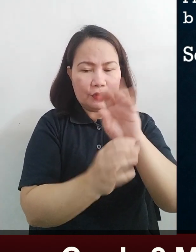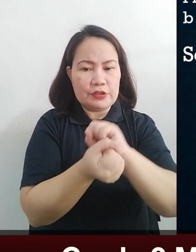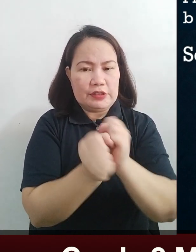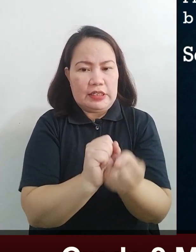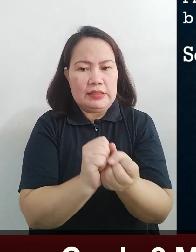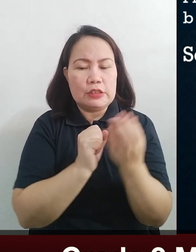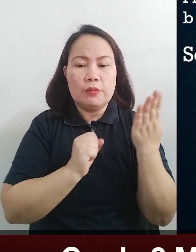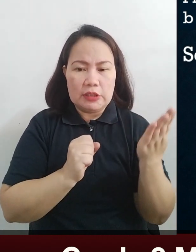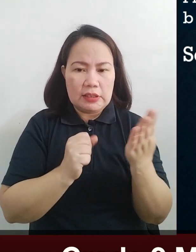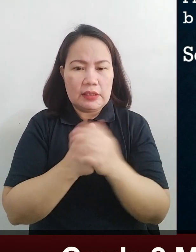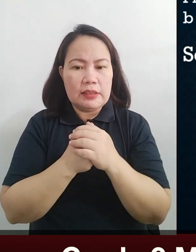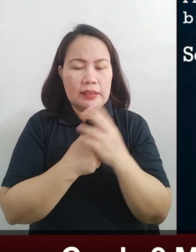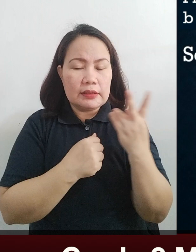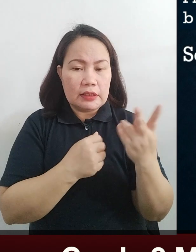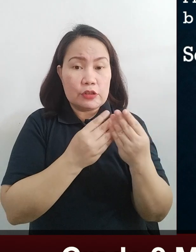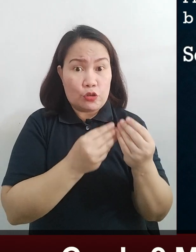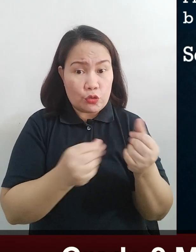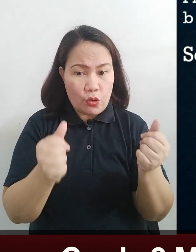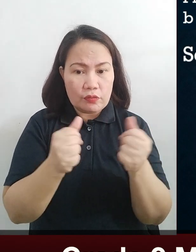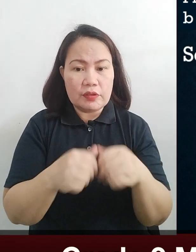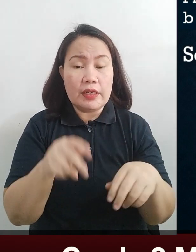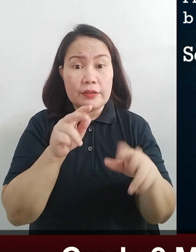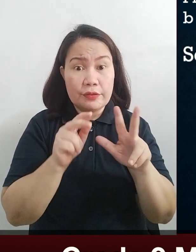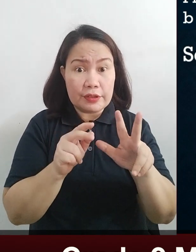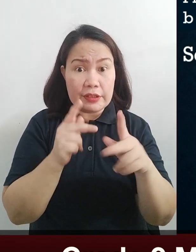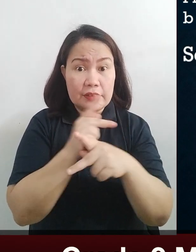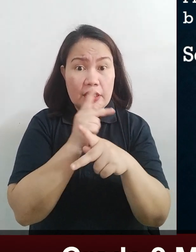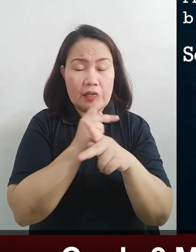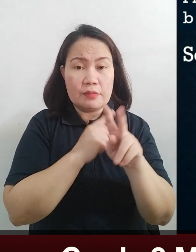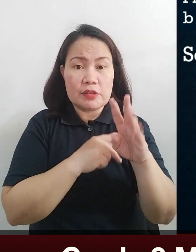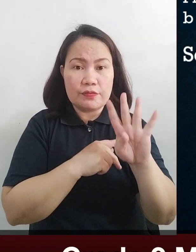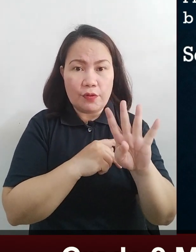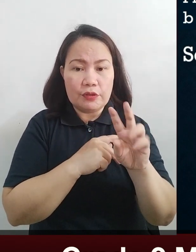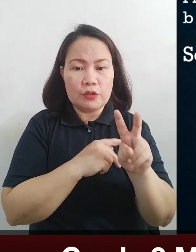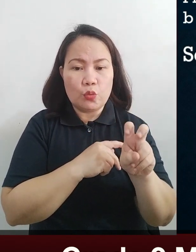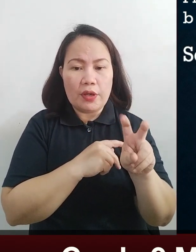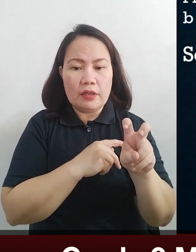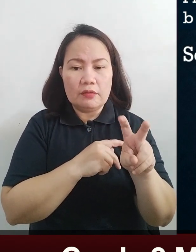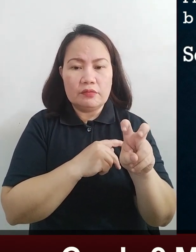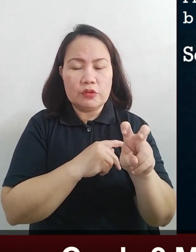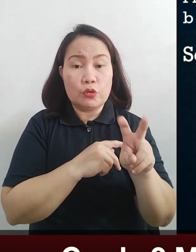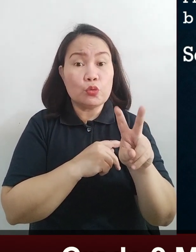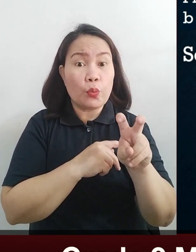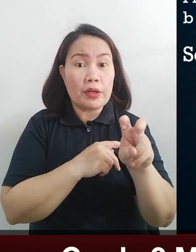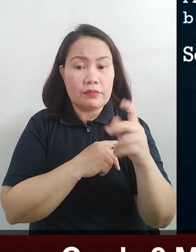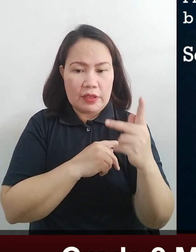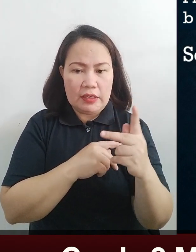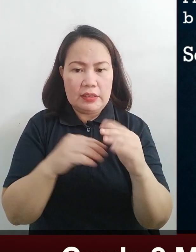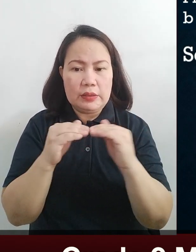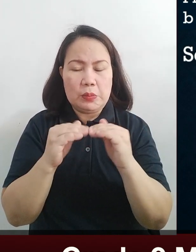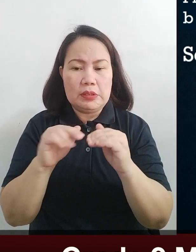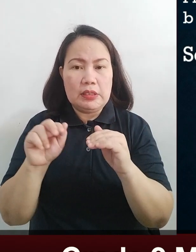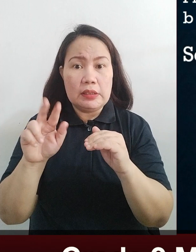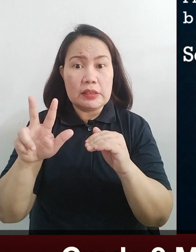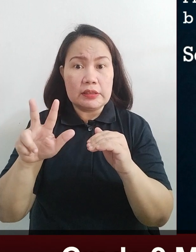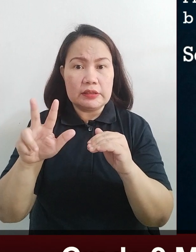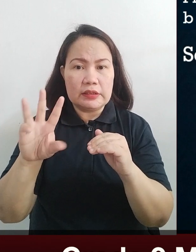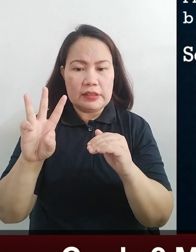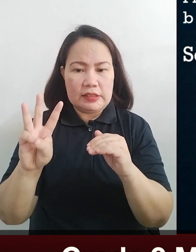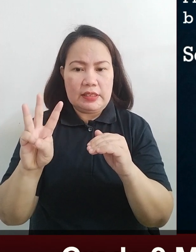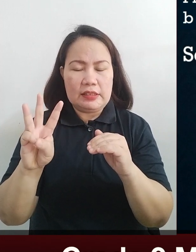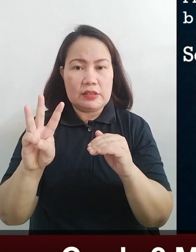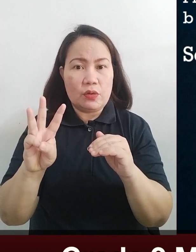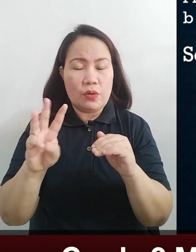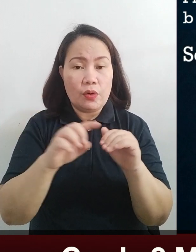C equals 4. And then simplify. 3 times 4, that is 12. So 36